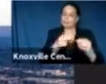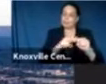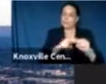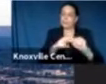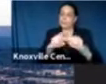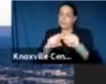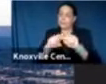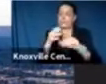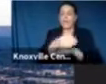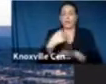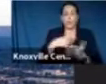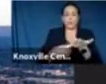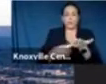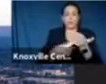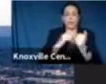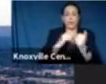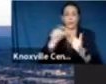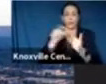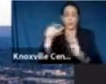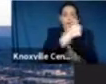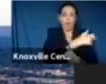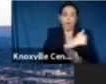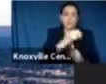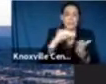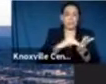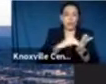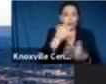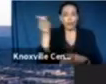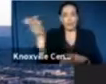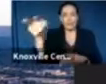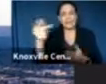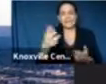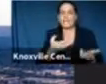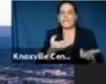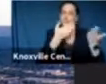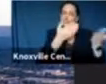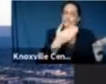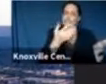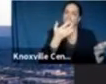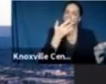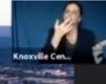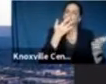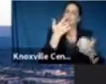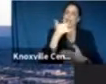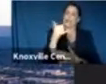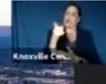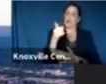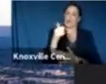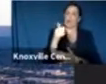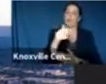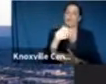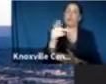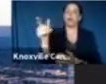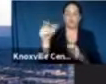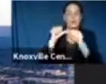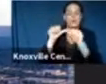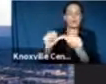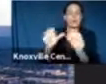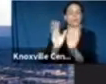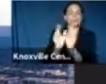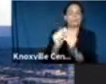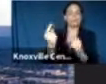benchmark should be represented as yellow. The hospital systems continue to meet regularly, assess the situation, and plan their response